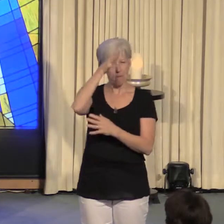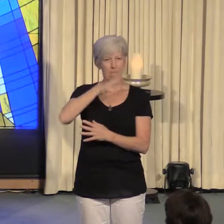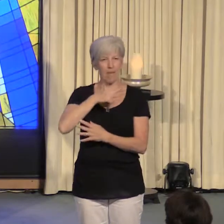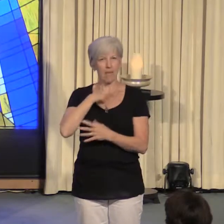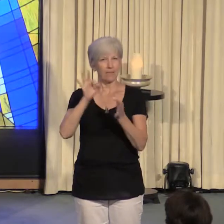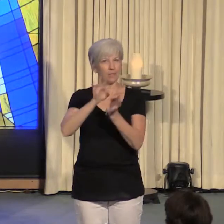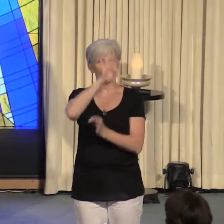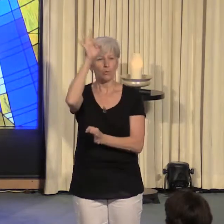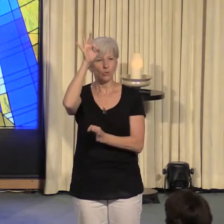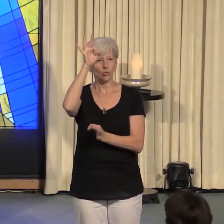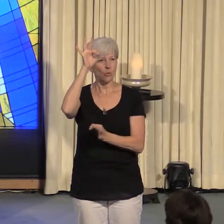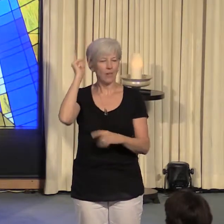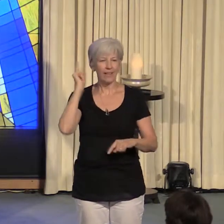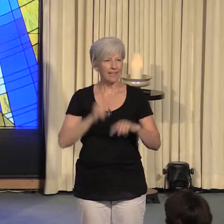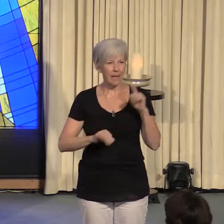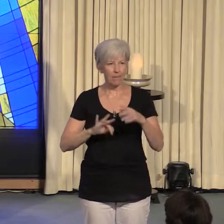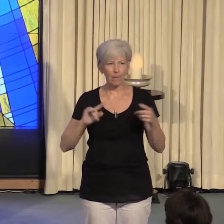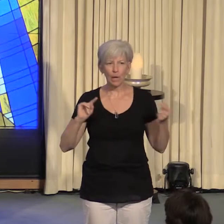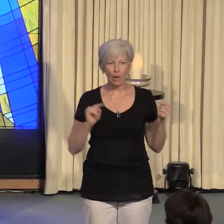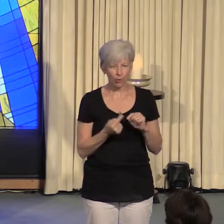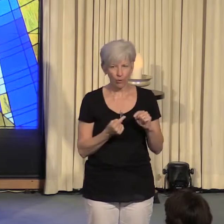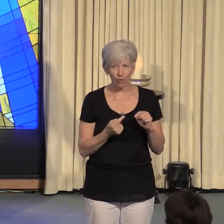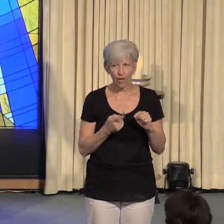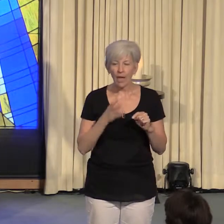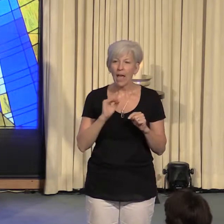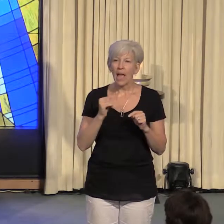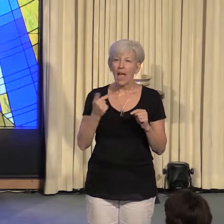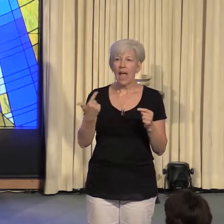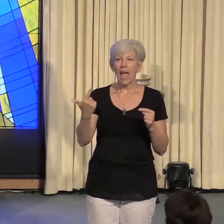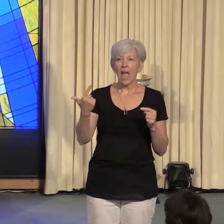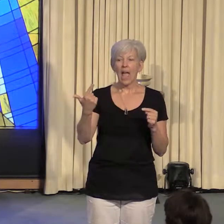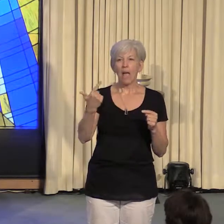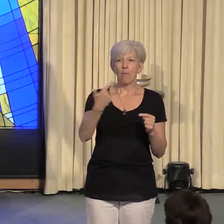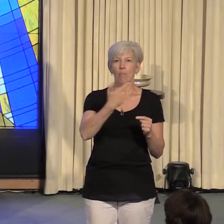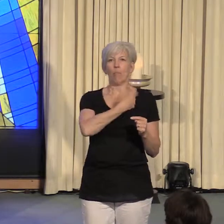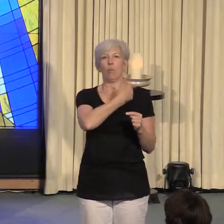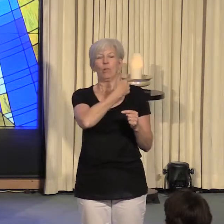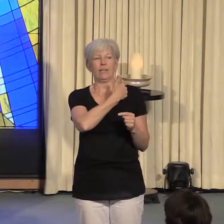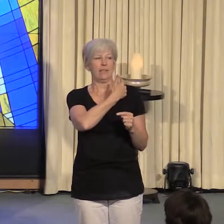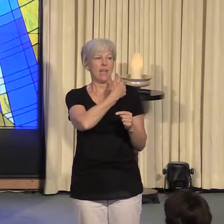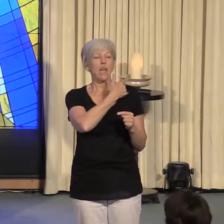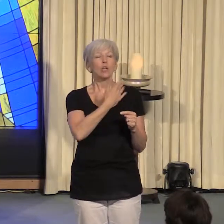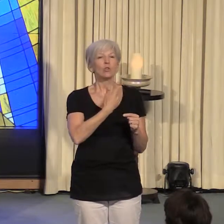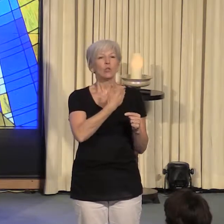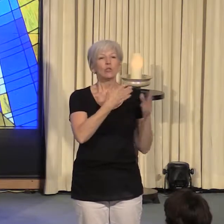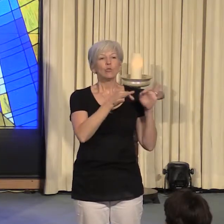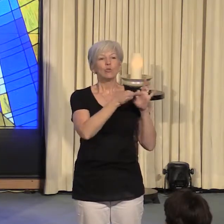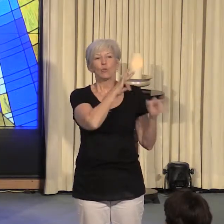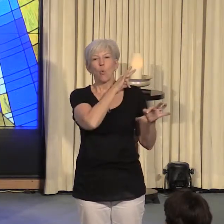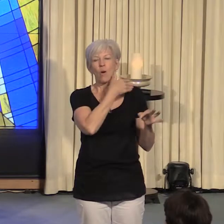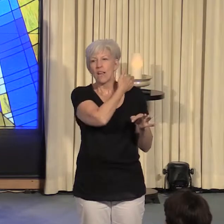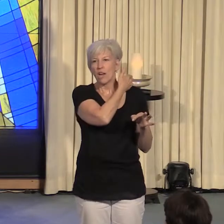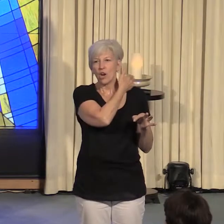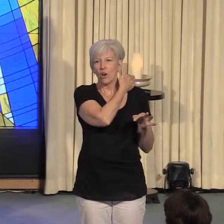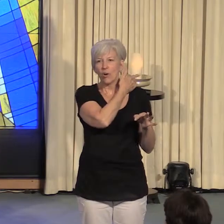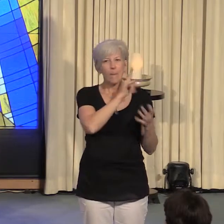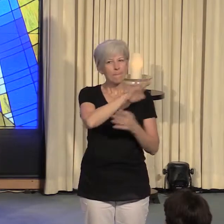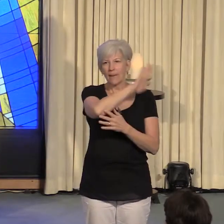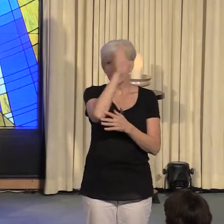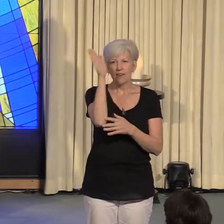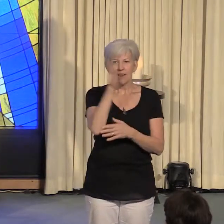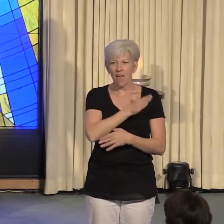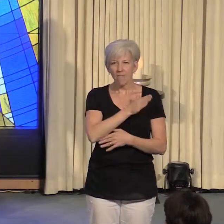bullet fired from a revolver only 5 yards away hit him over the chest, tore his shirt, and went out the shoulder, but it never penetrated